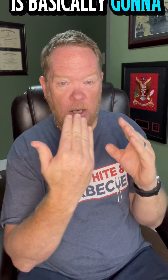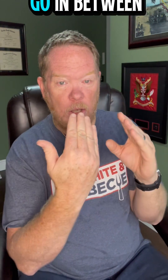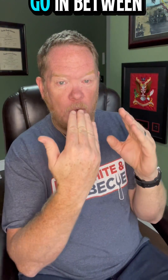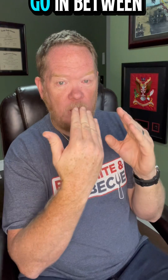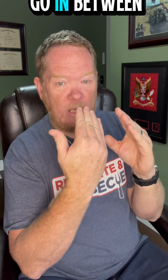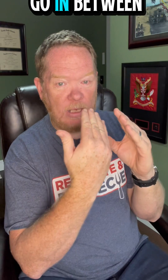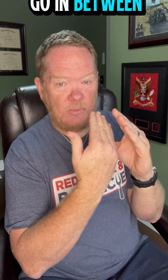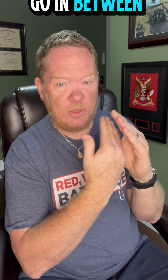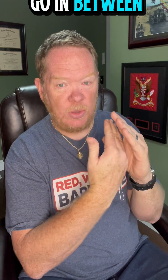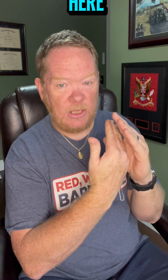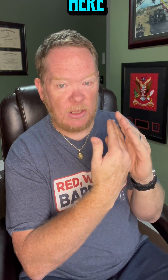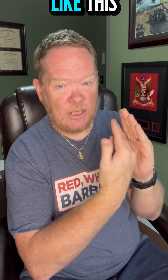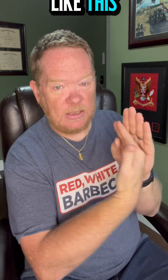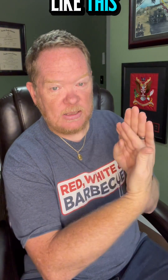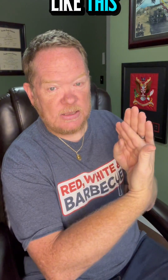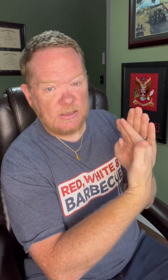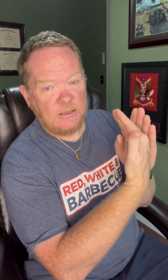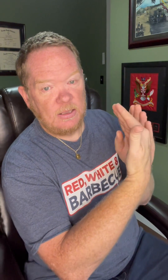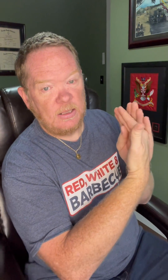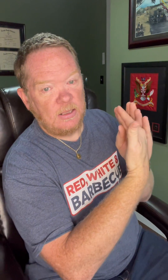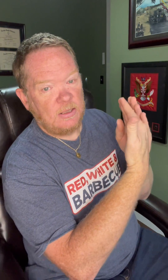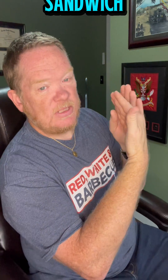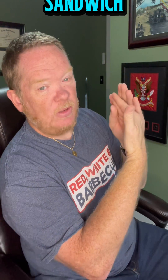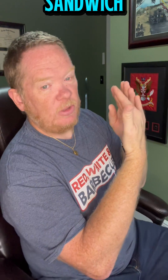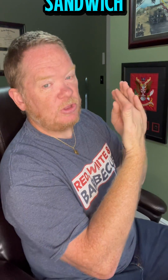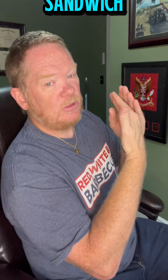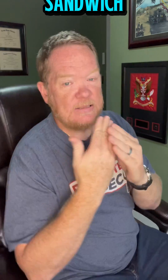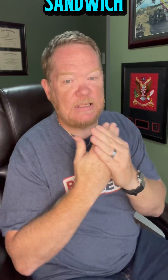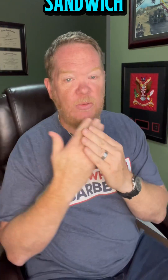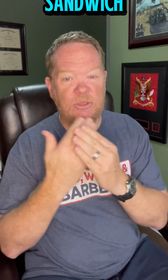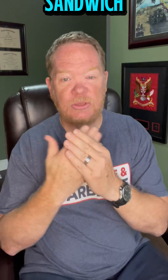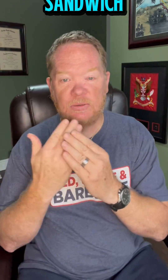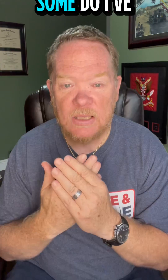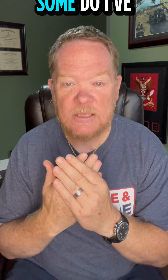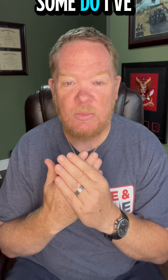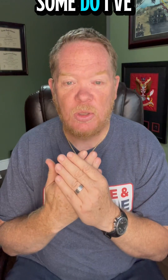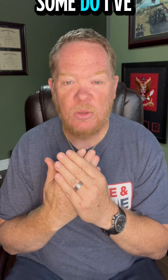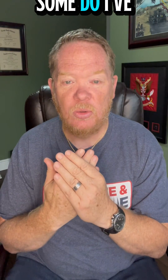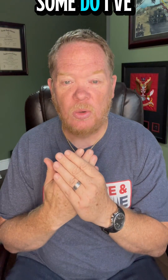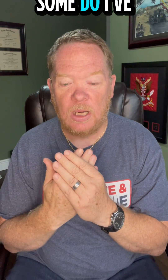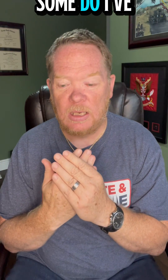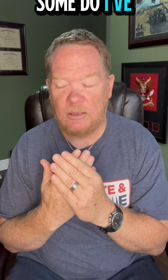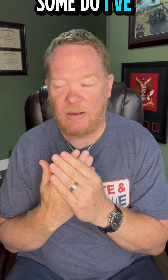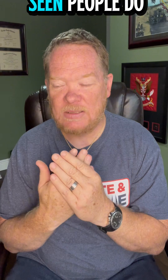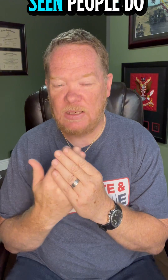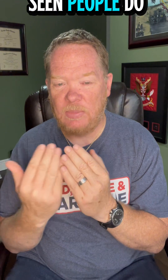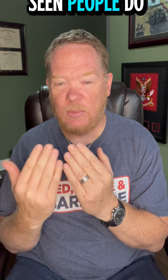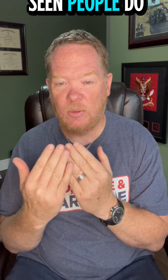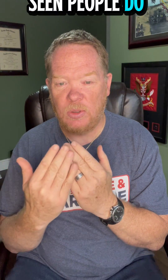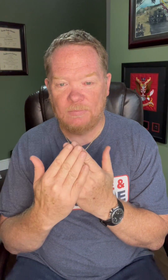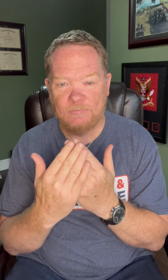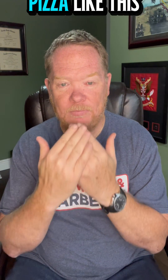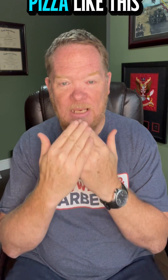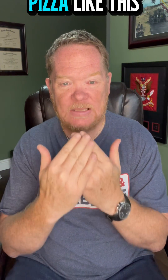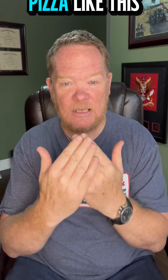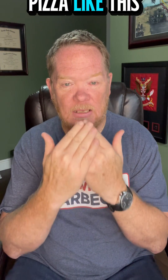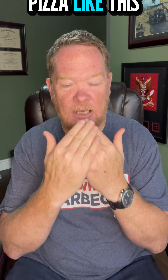go in between here like this. Sandwich, sandwich. Some do, I've seen people do pizza like